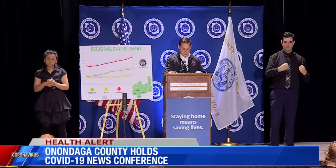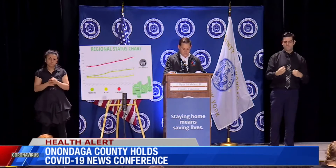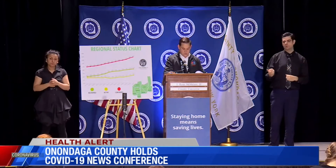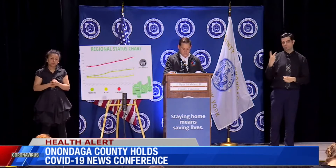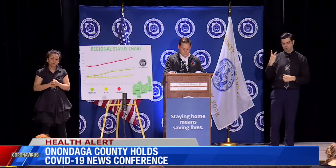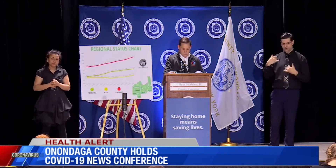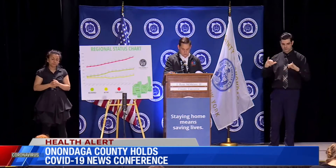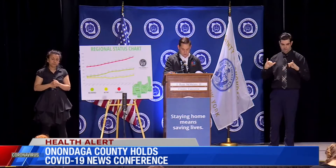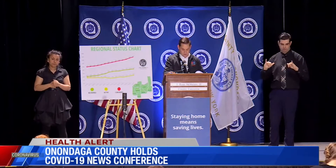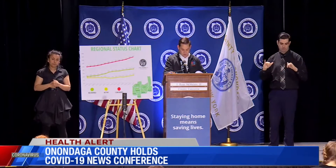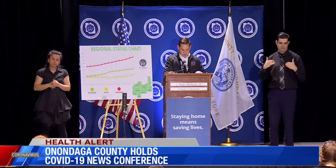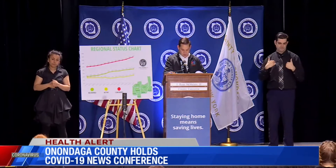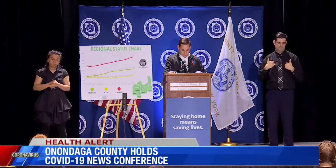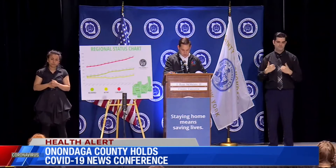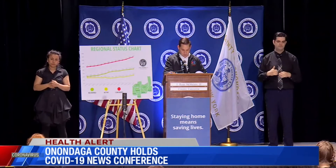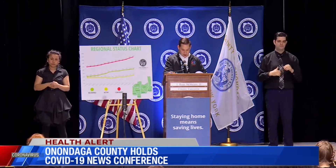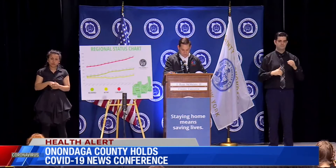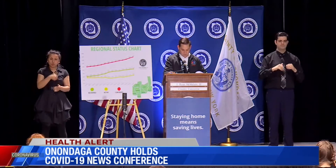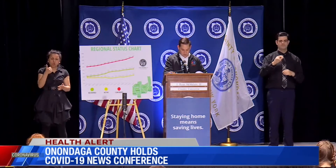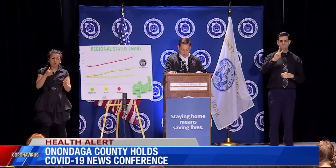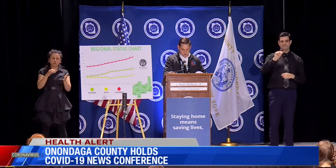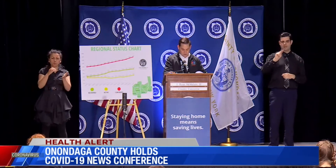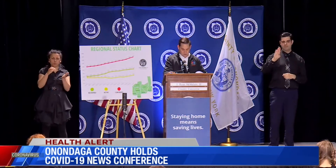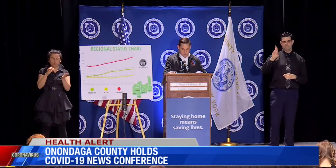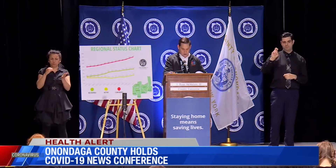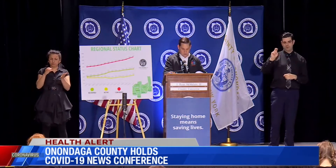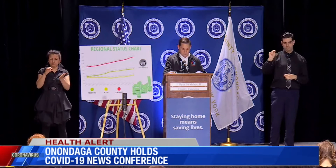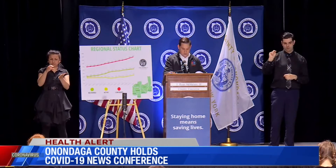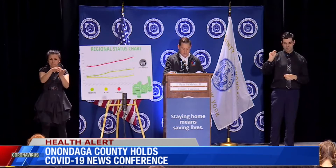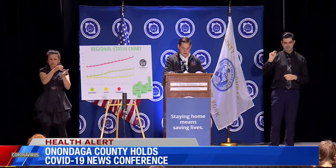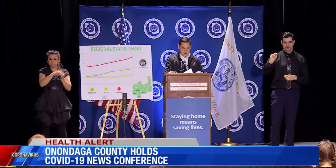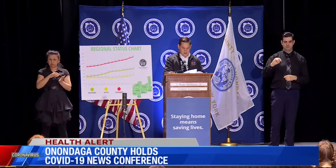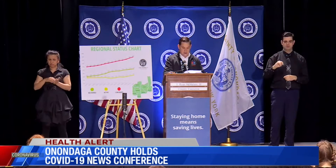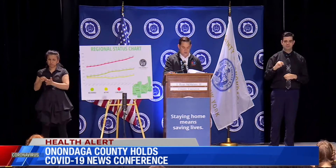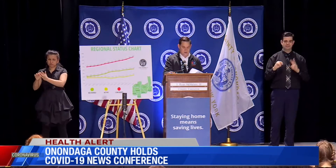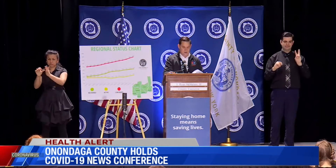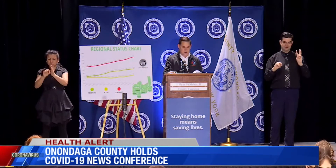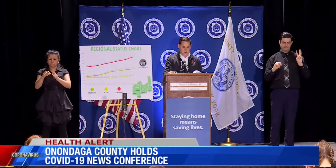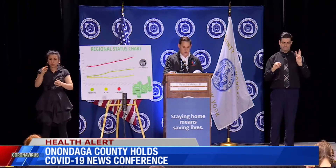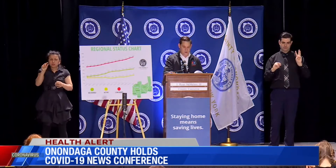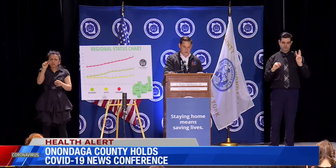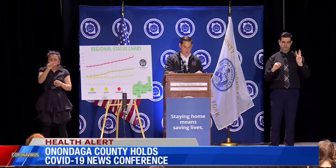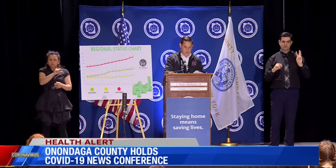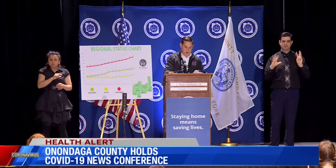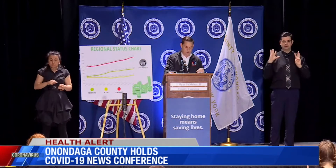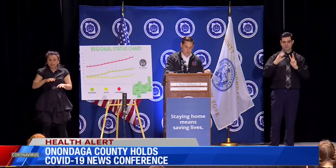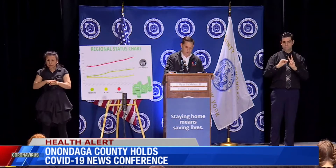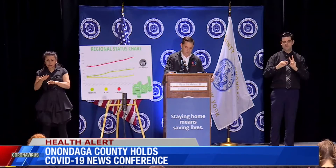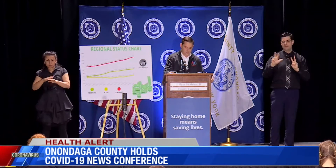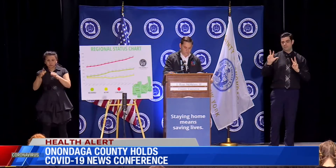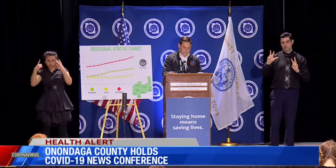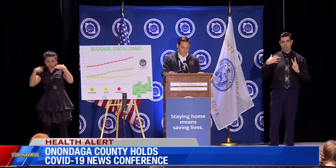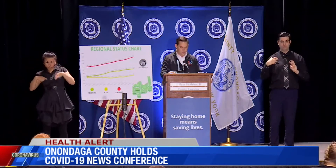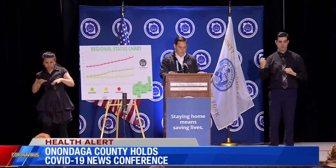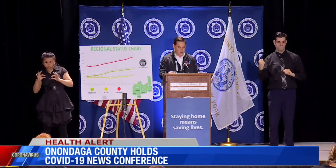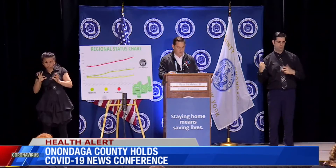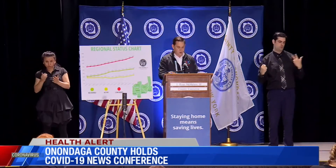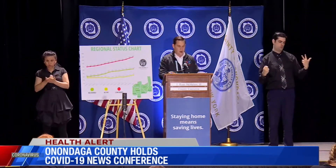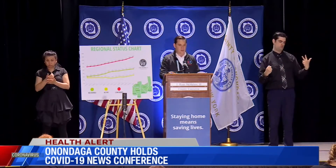Fabius, 2 cases, 2 recoveries. Spafford, 2 cases, 2 recoveries. And the town of Tully, 2 cases and 2 recoveries.